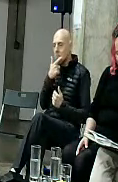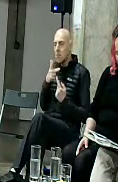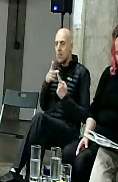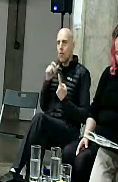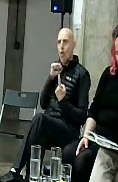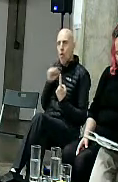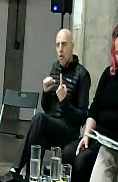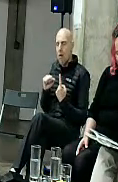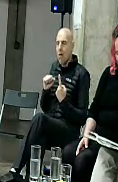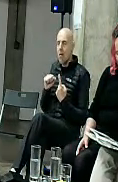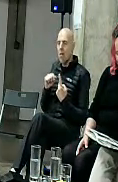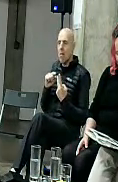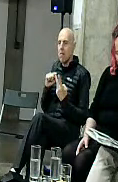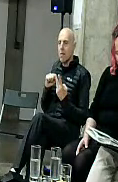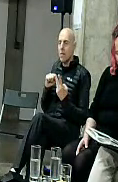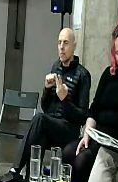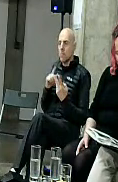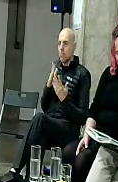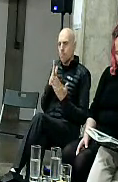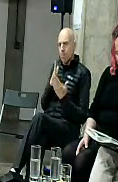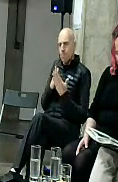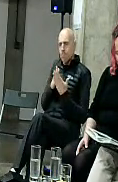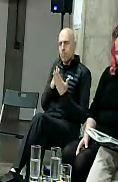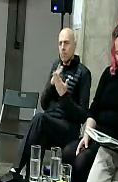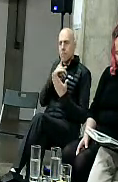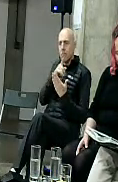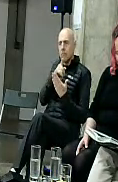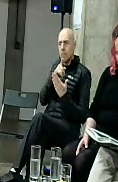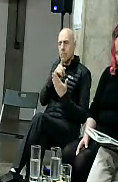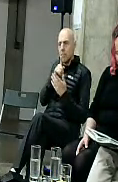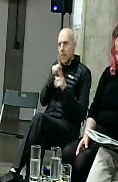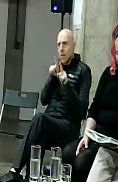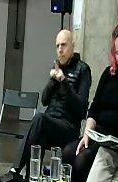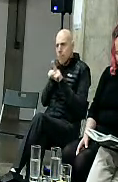loyalty, and how close he was to everyone.